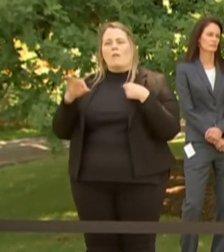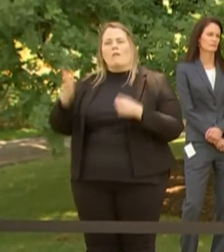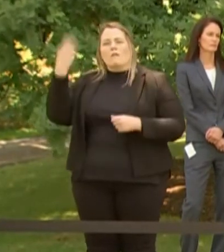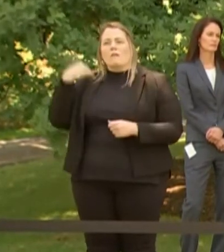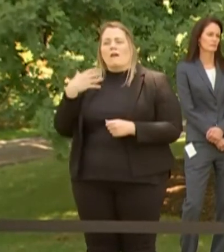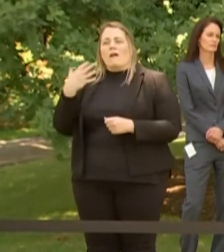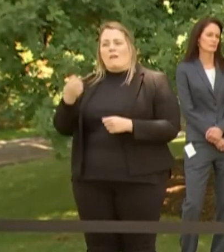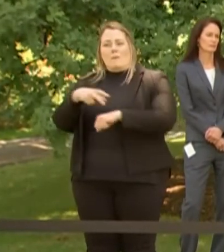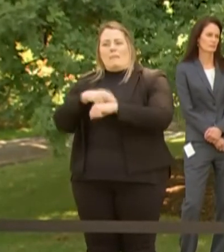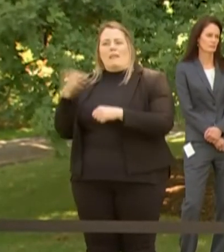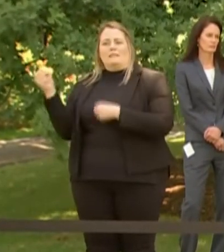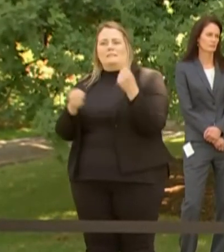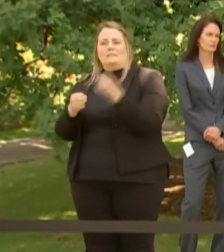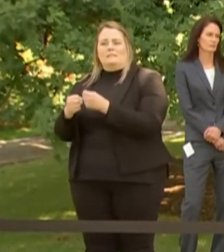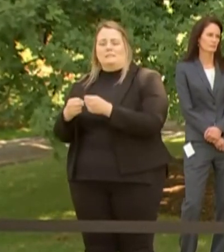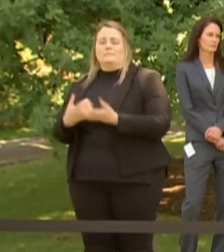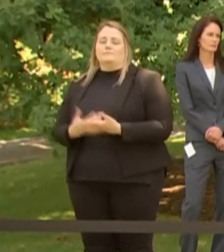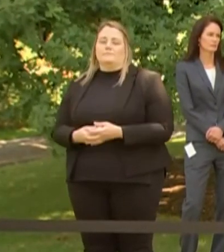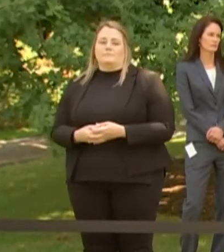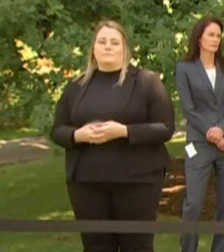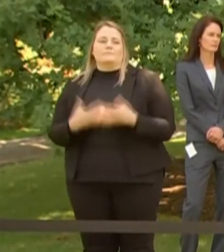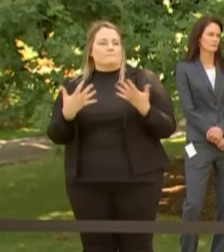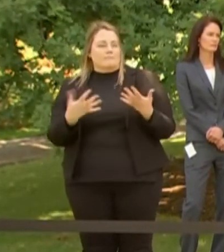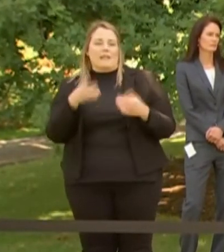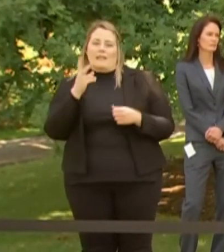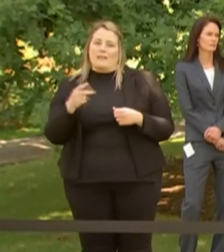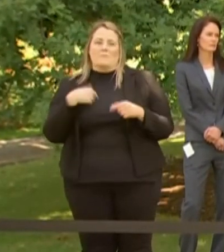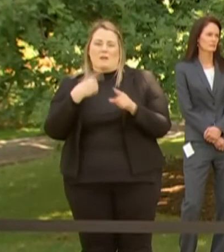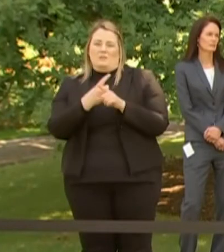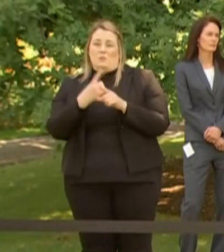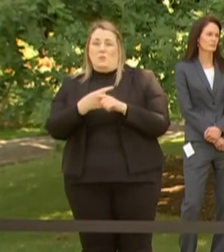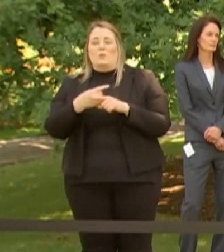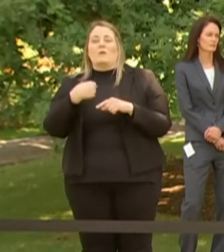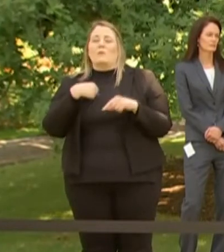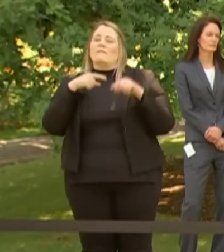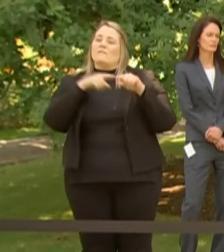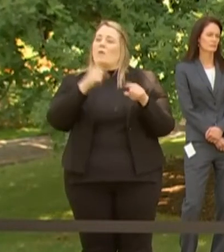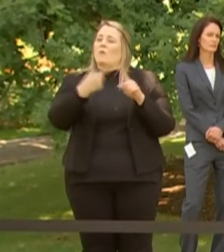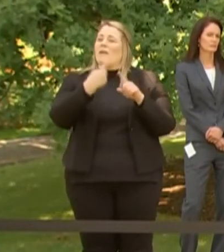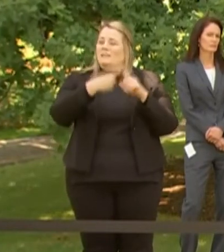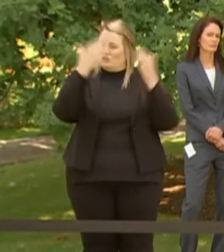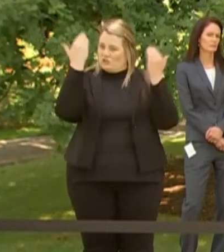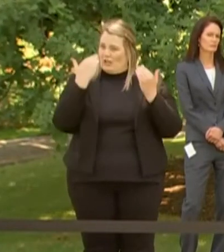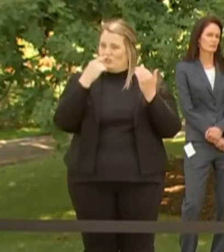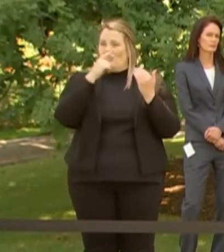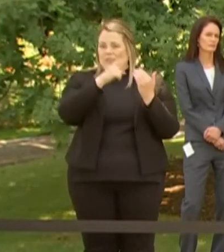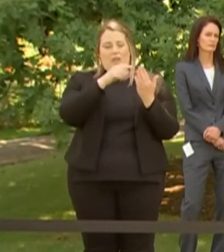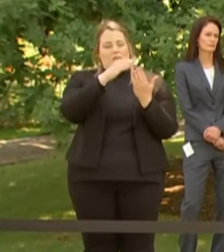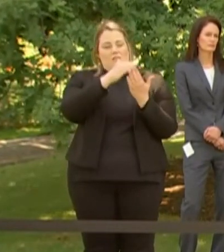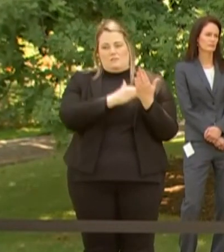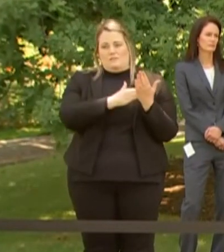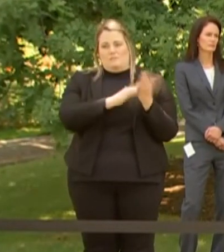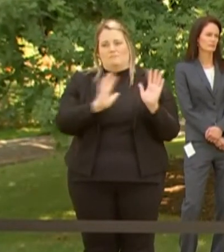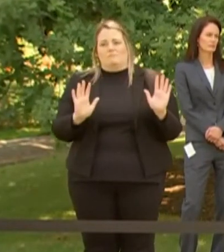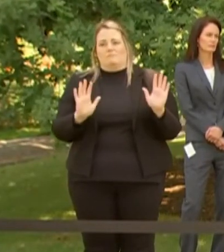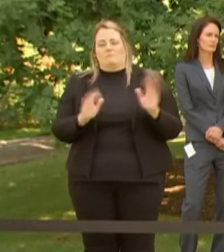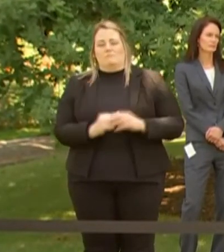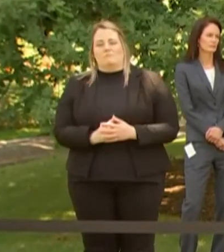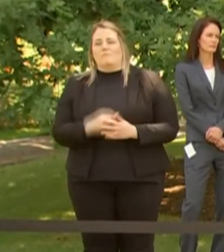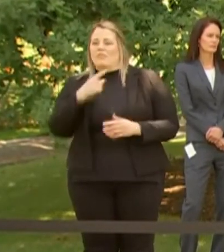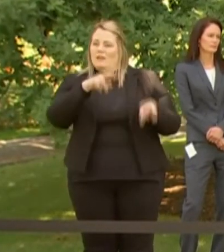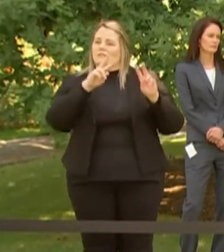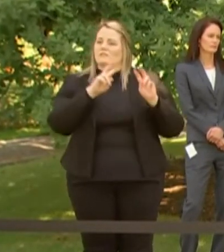Well, look, I'll just refer you to my statement to the Board of Inquiry and let's leave it at that. Let's leave it to the Board of Inquiry, other than to say every